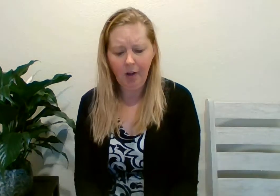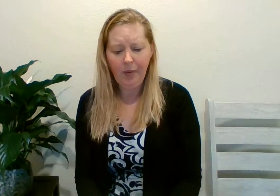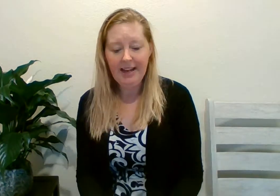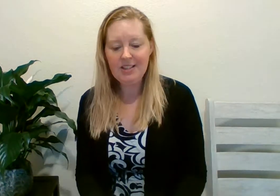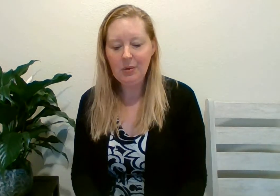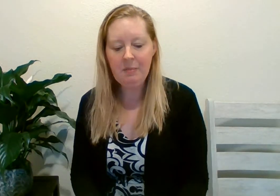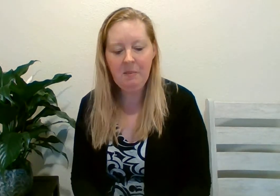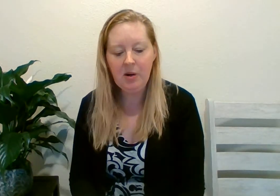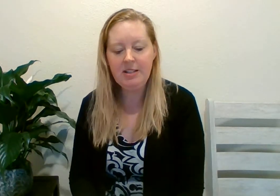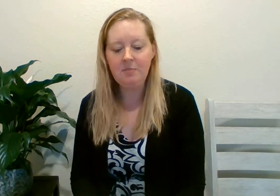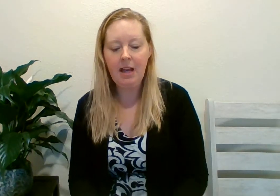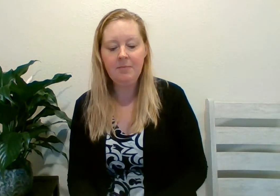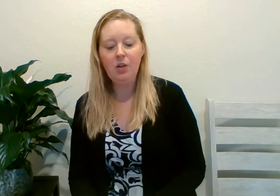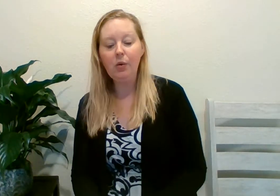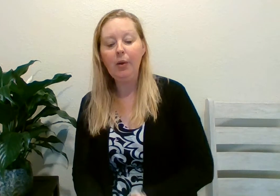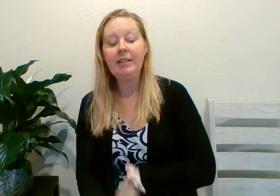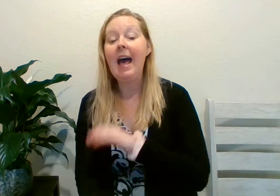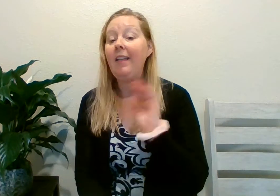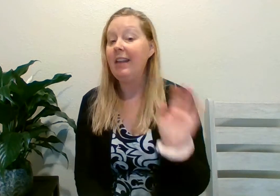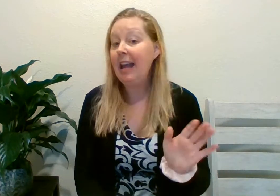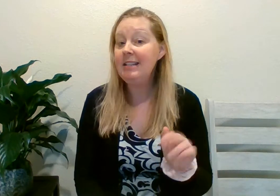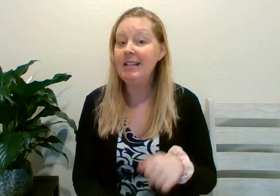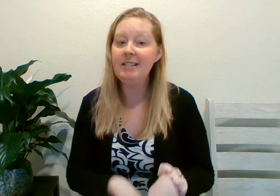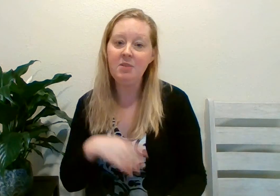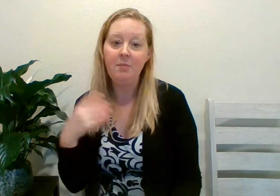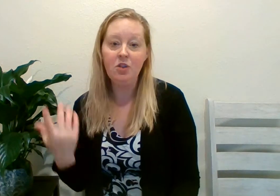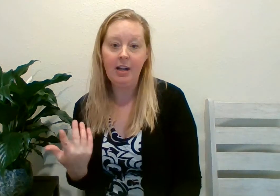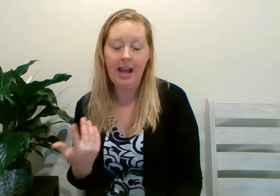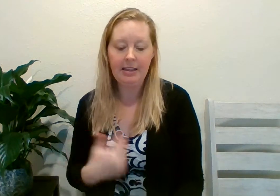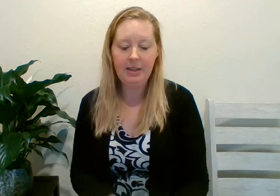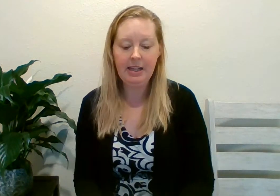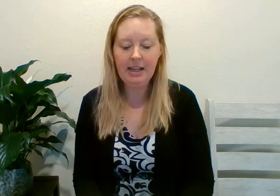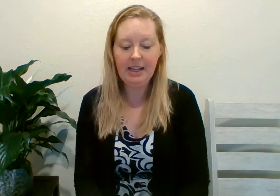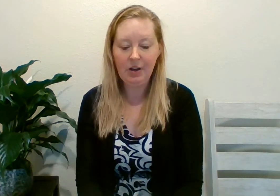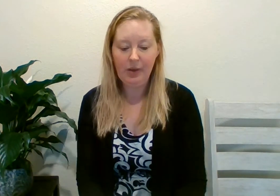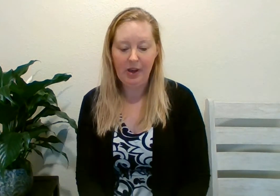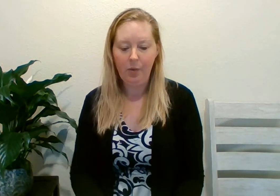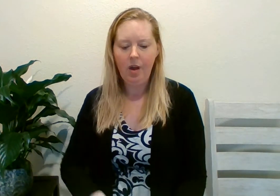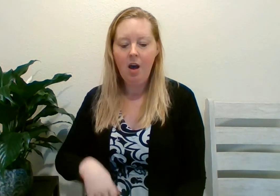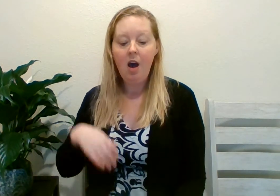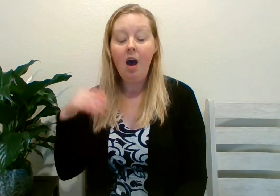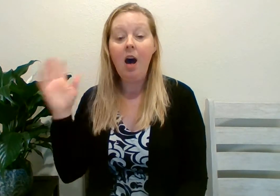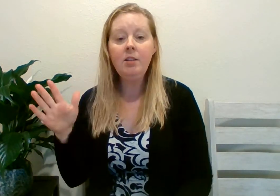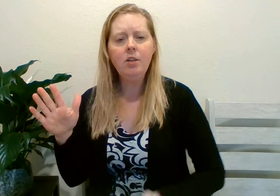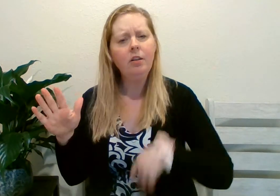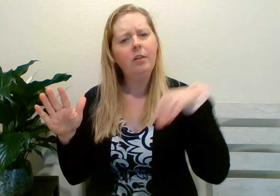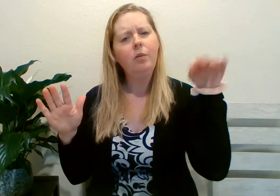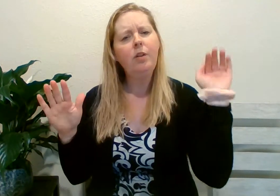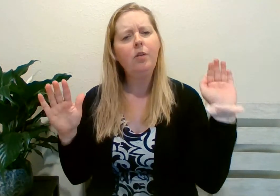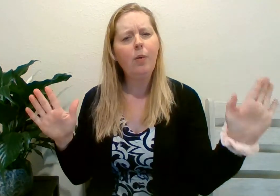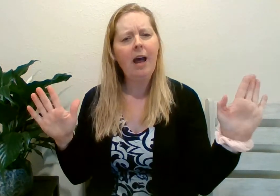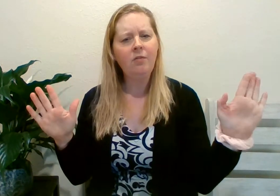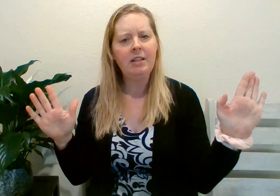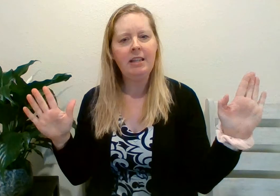All right. So, remember, sometimes you're going to add the ending. Sometimes you're going to add the beginning. Here we go. Under with ground at the